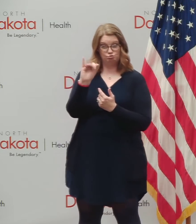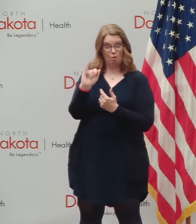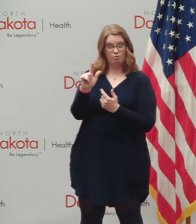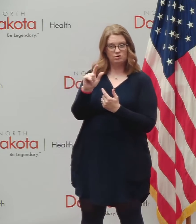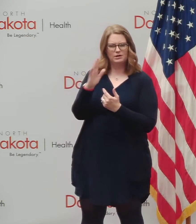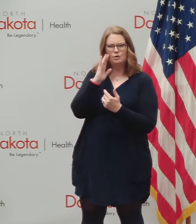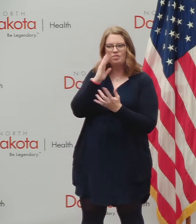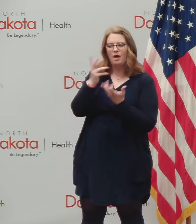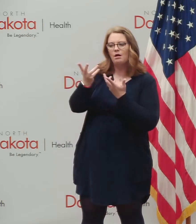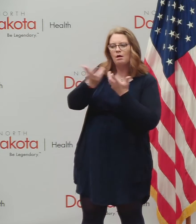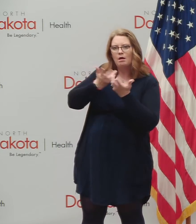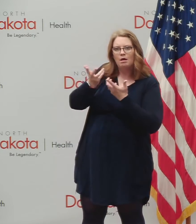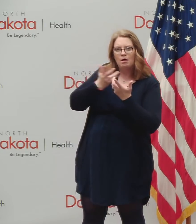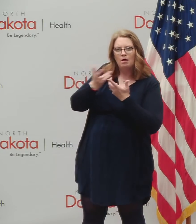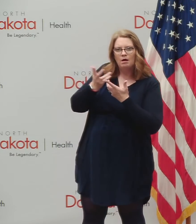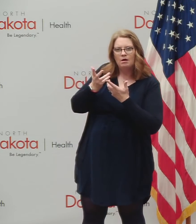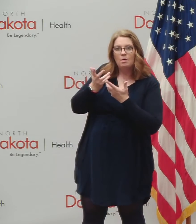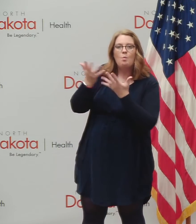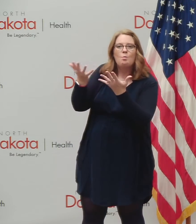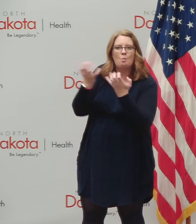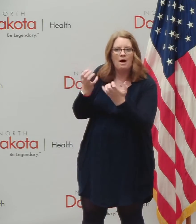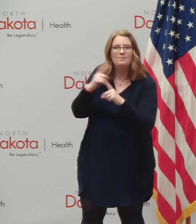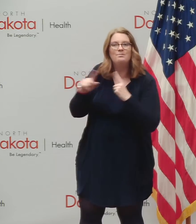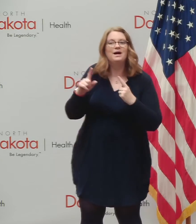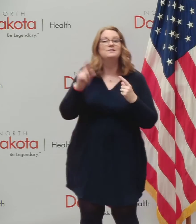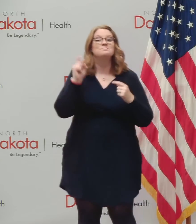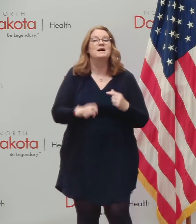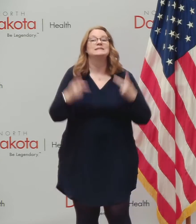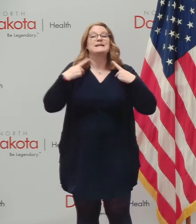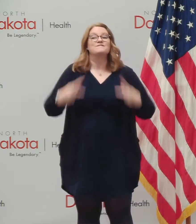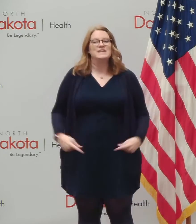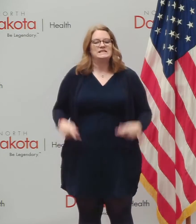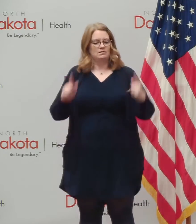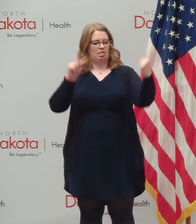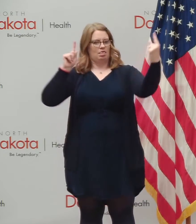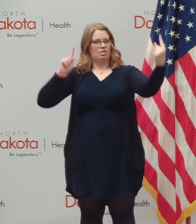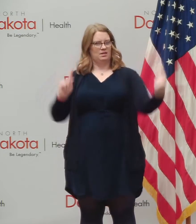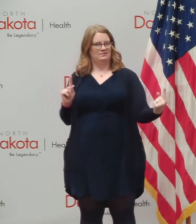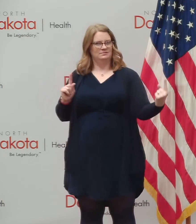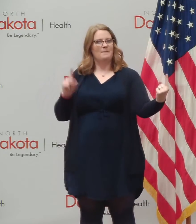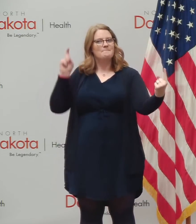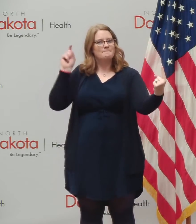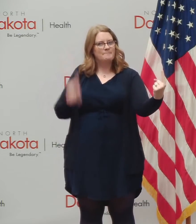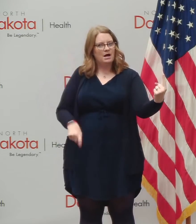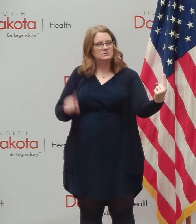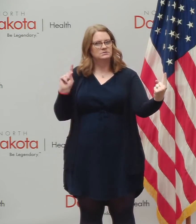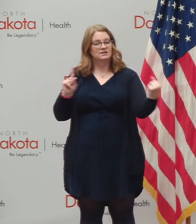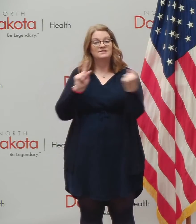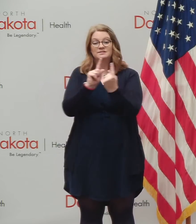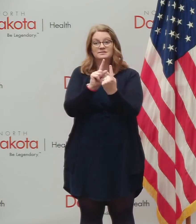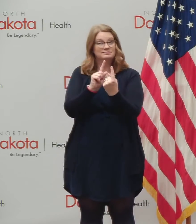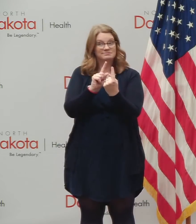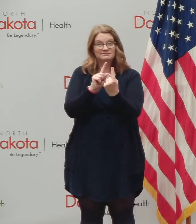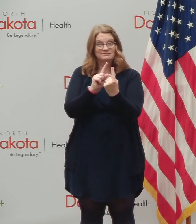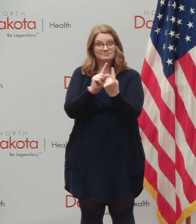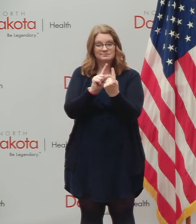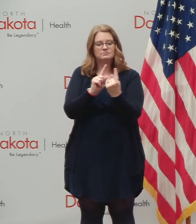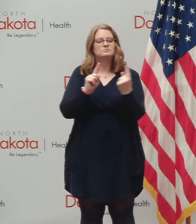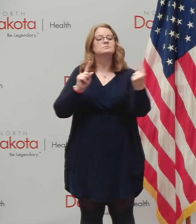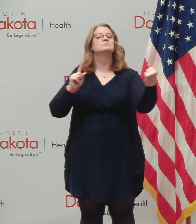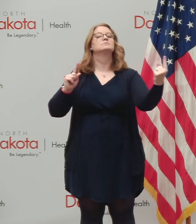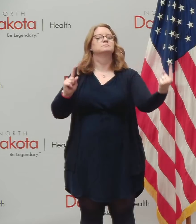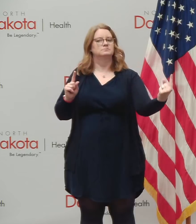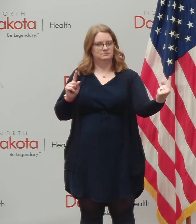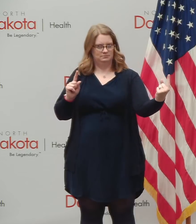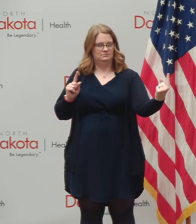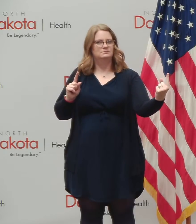can while they're maintaining a physical distance, because it's the physical distance that prevents the spread of the virus. So